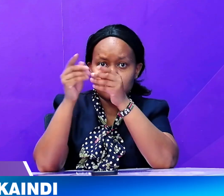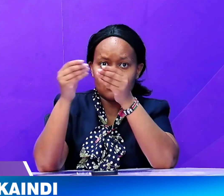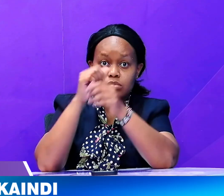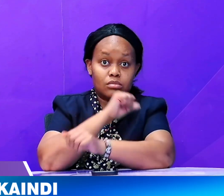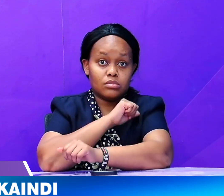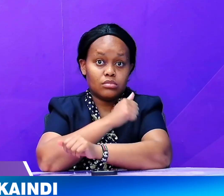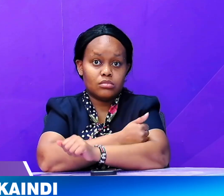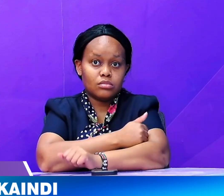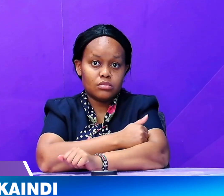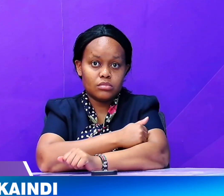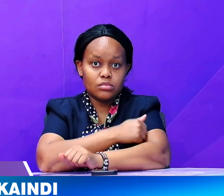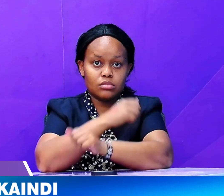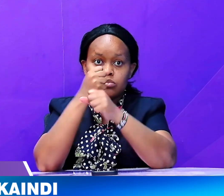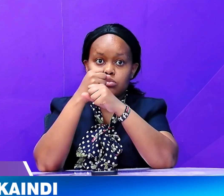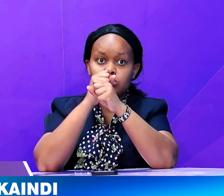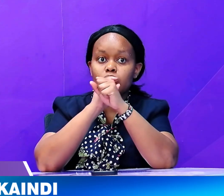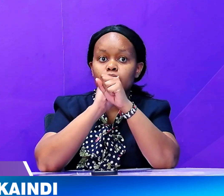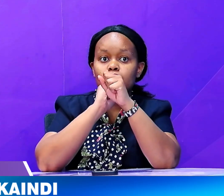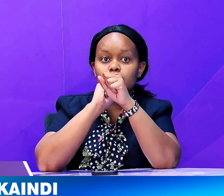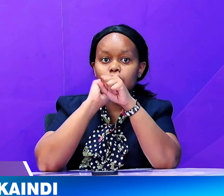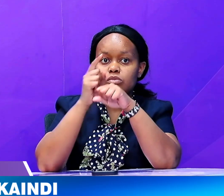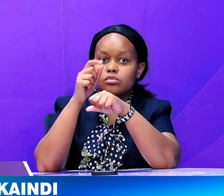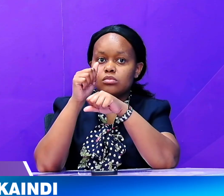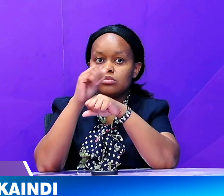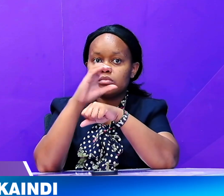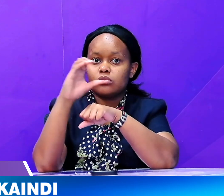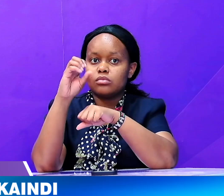and ensure accountability.